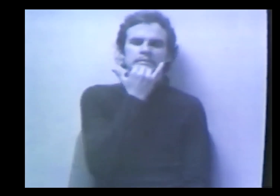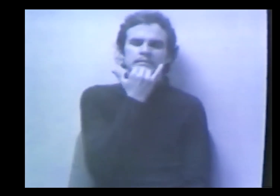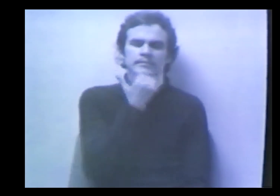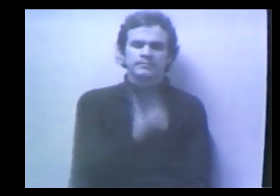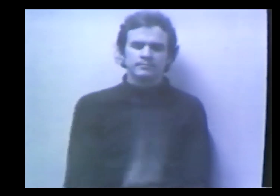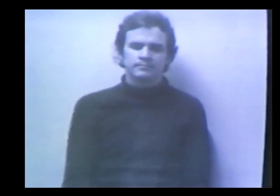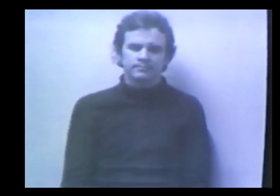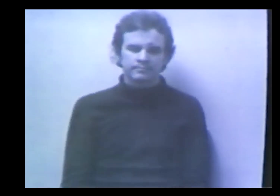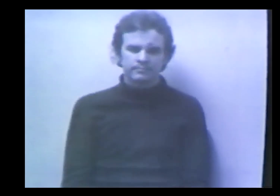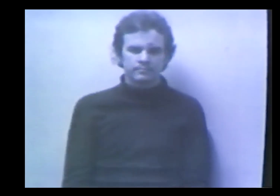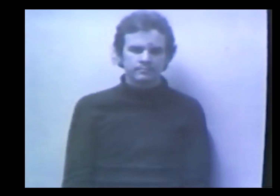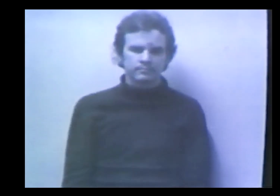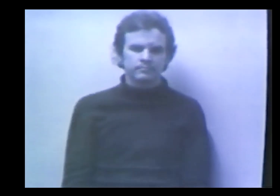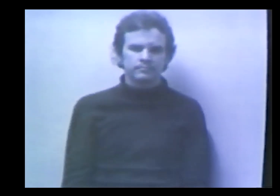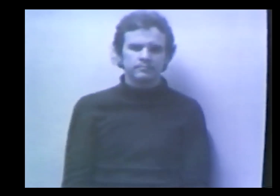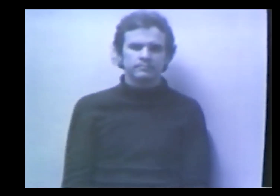Next is wrong.